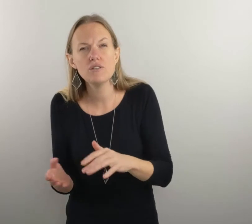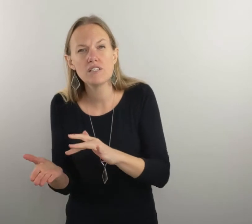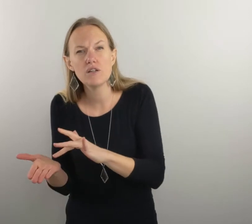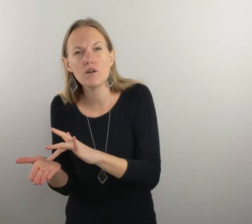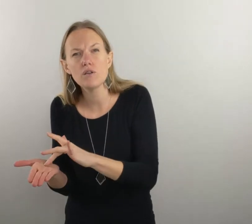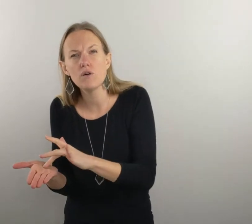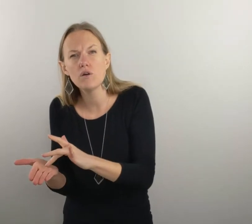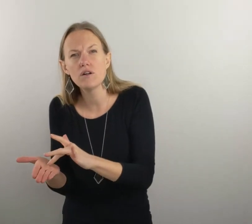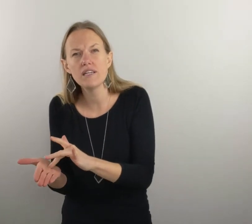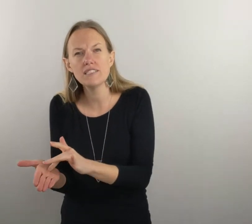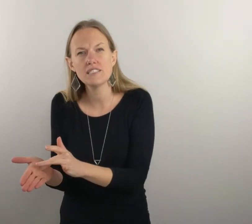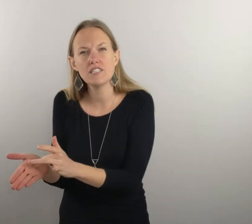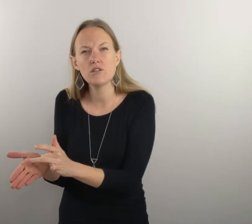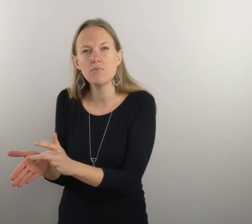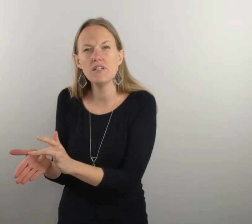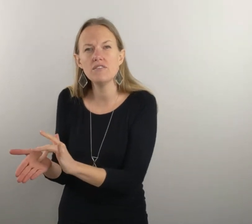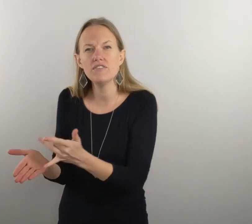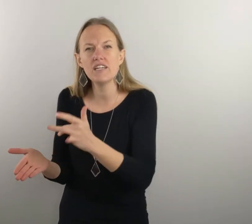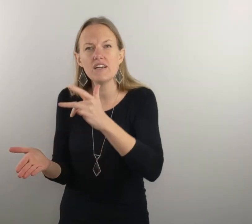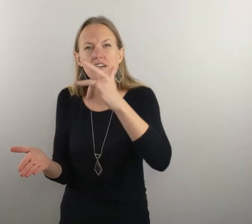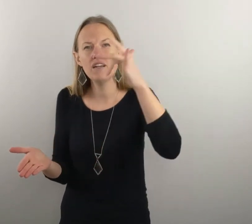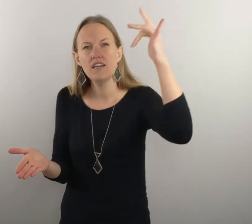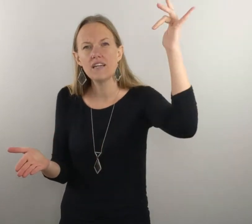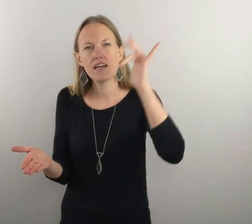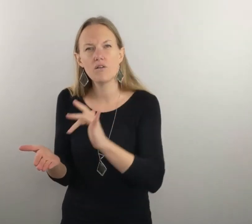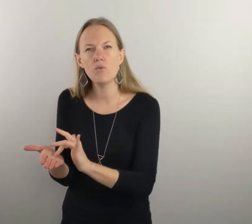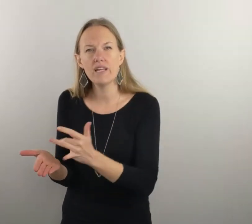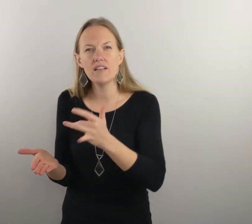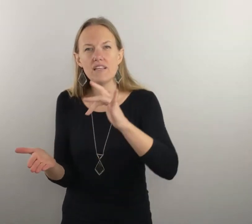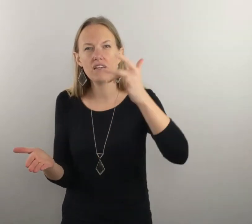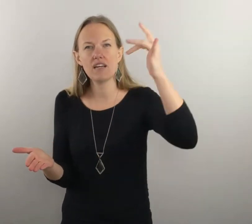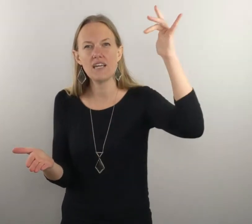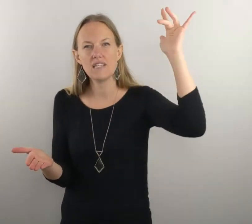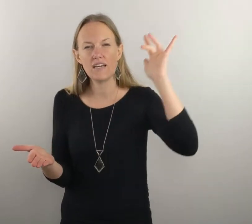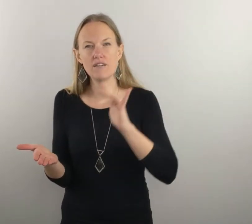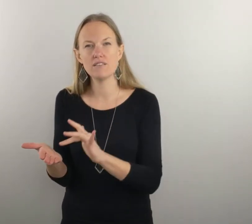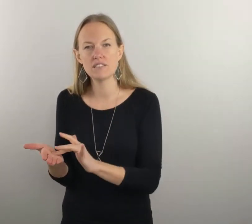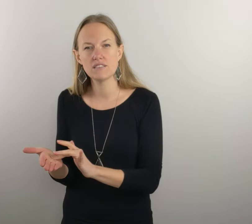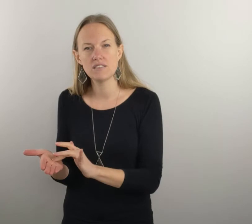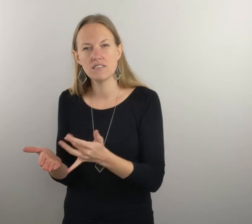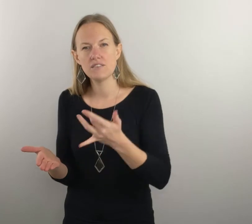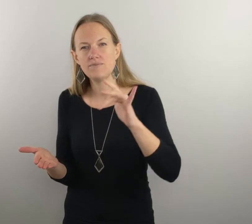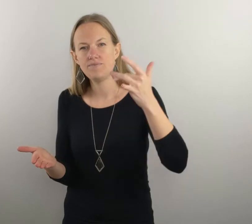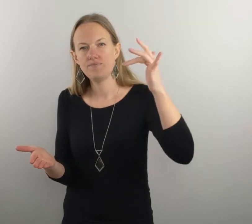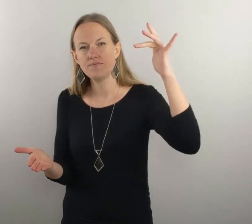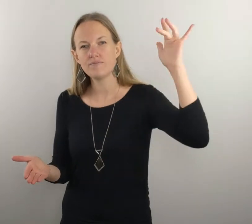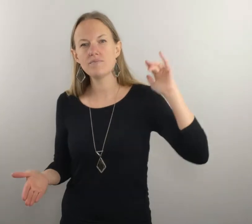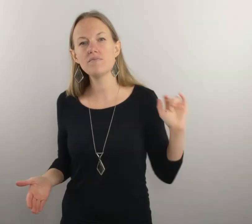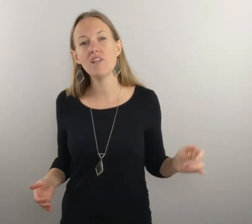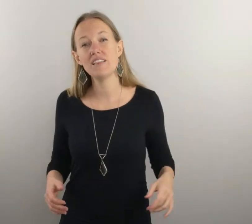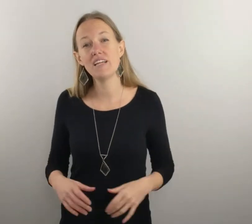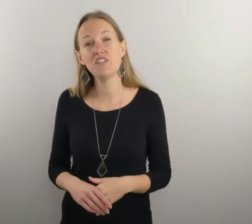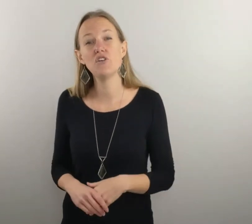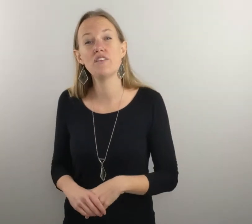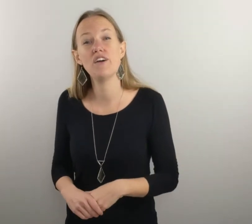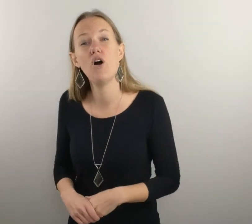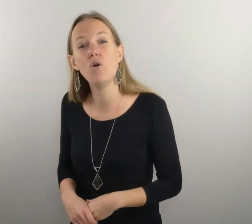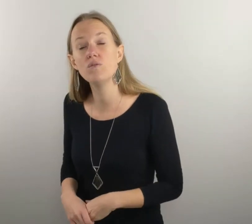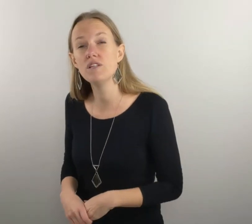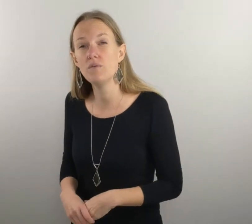then glory, touching your middle finger, kind of wiggling your hand out. And then you're the only one